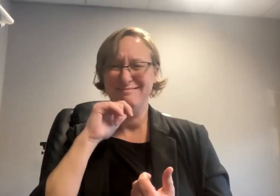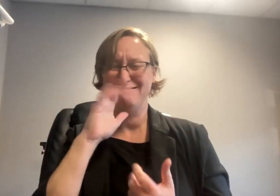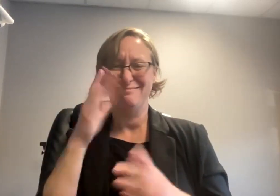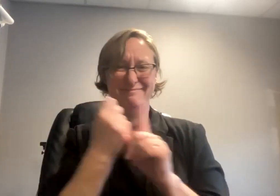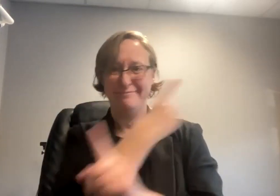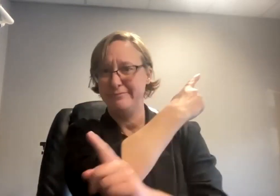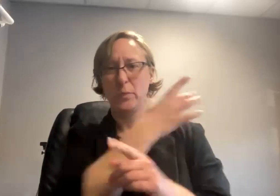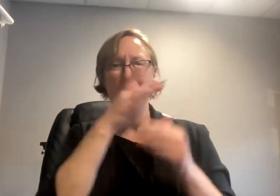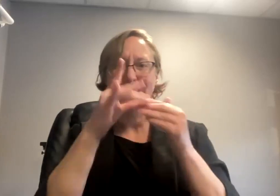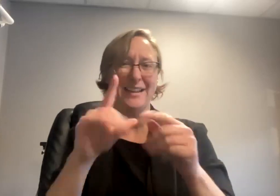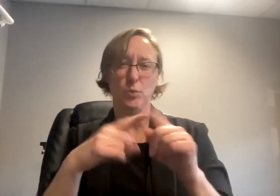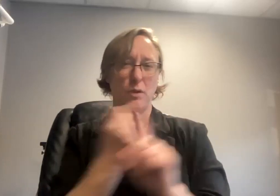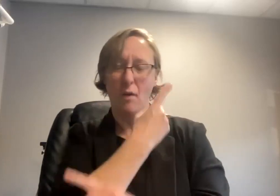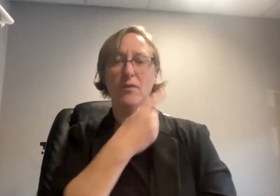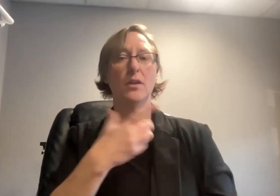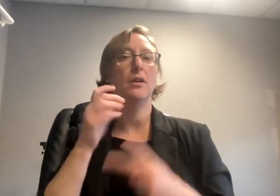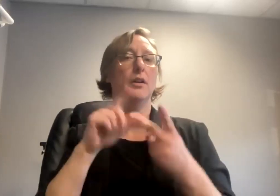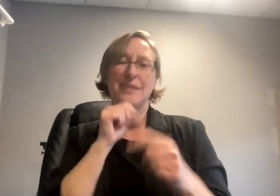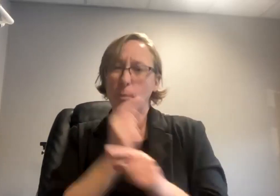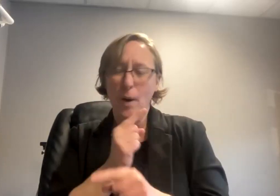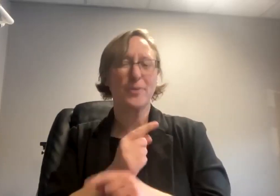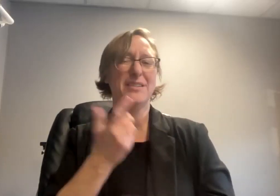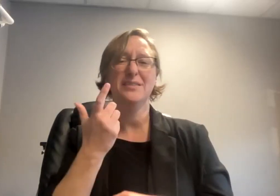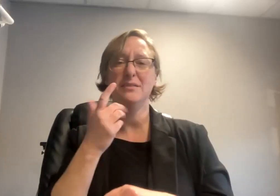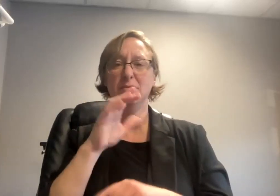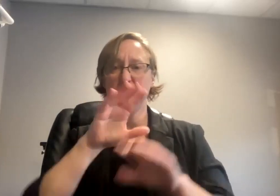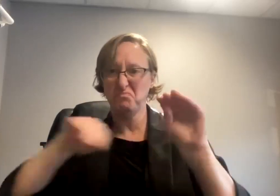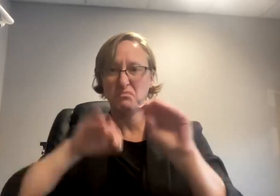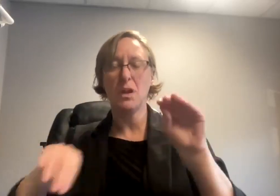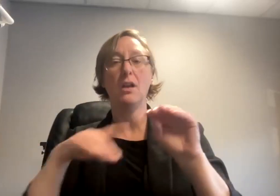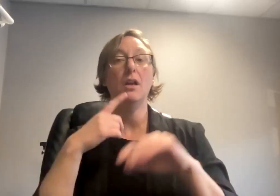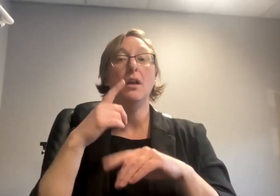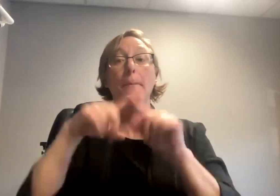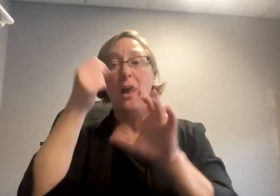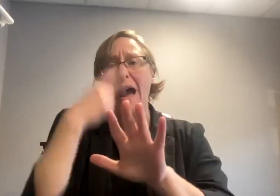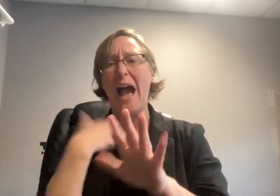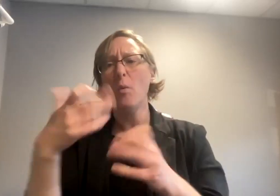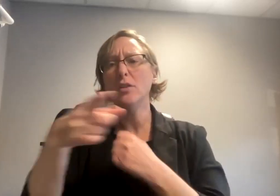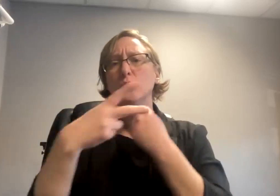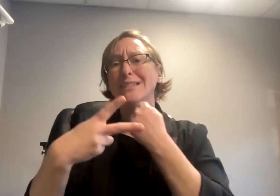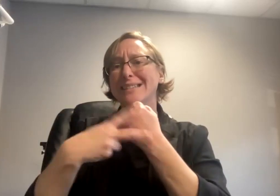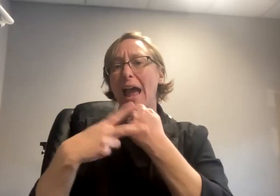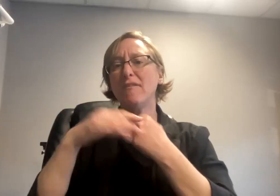Let's go through and take out what we don't need, some of the questions that are off topic, off point.